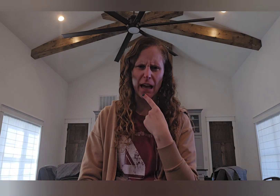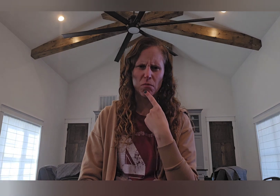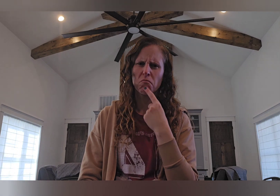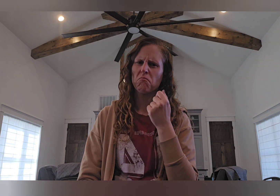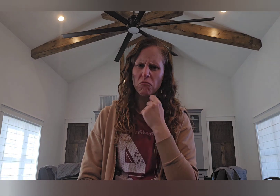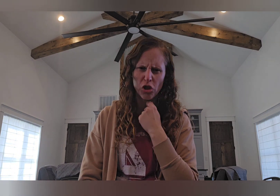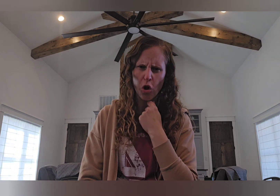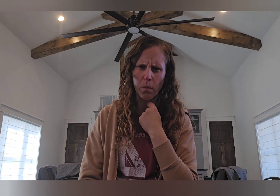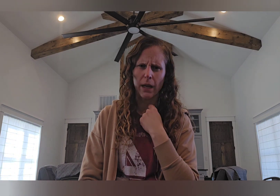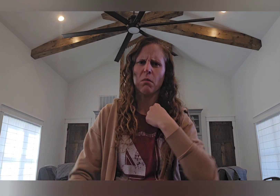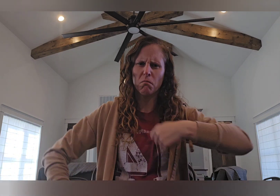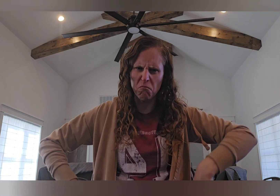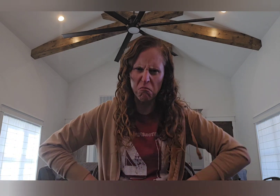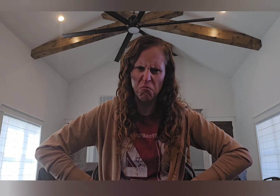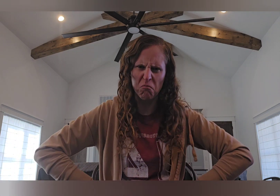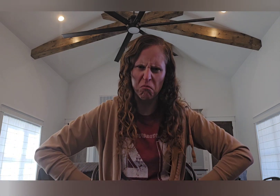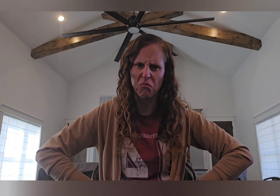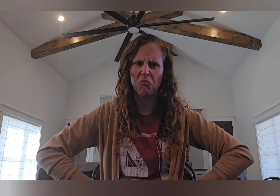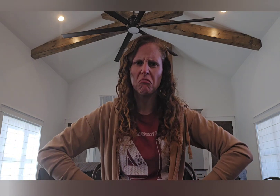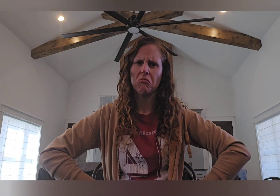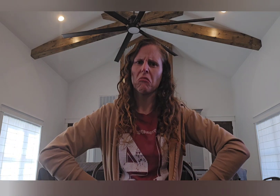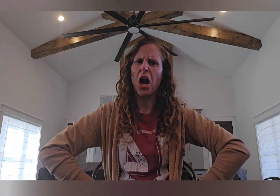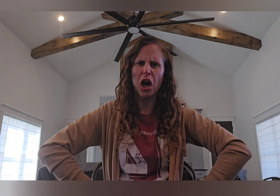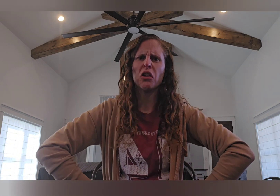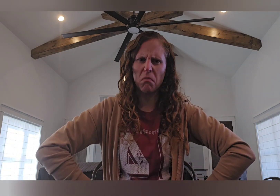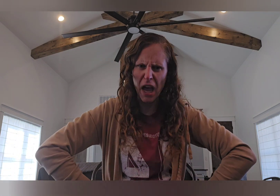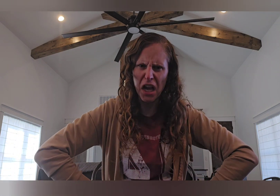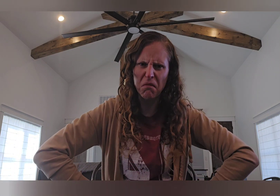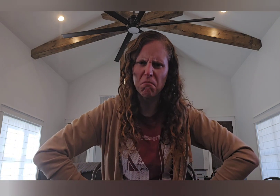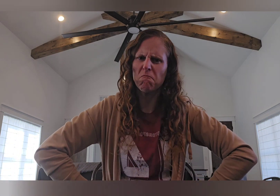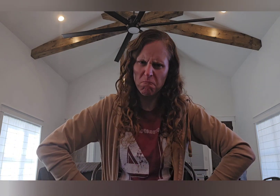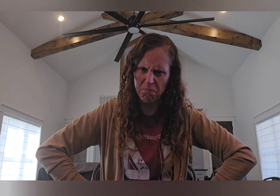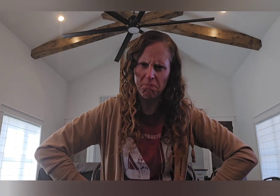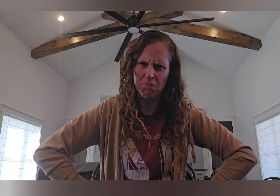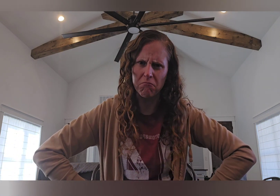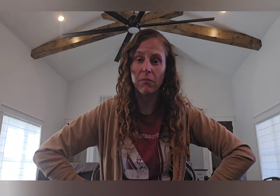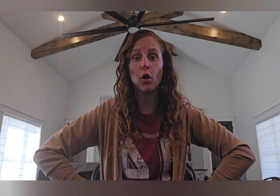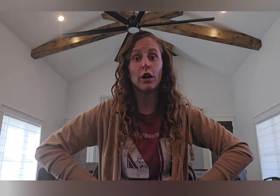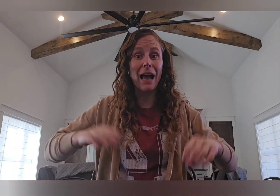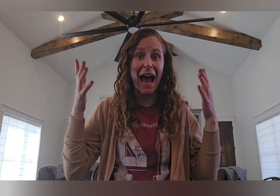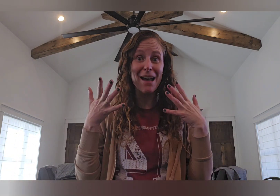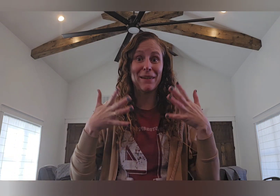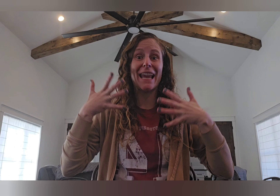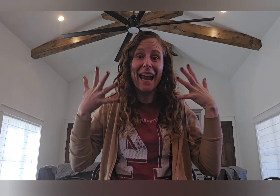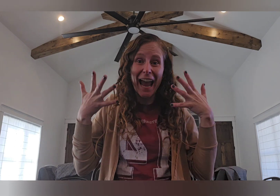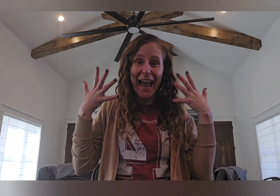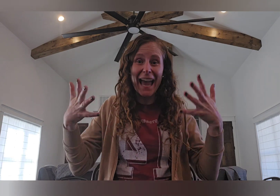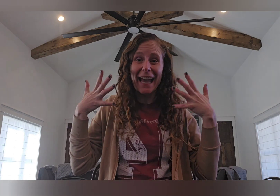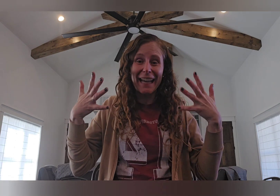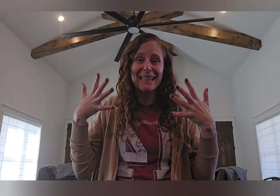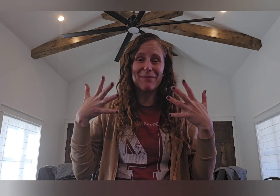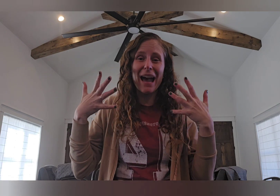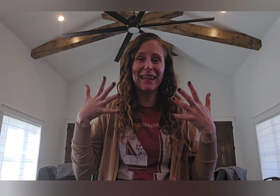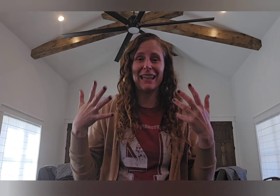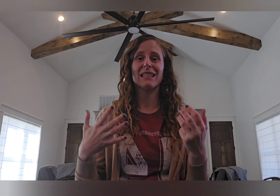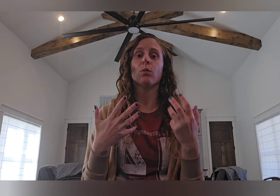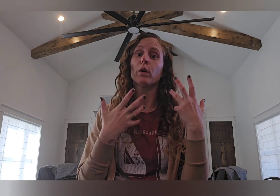upset, show me. Are you mad? Or are you happy? Smiling. So